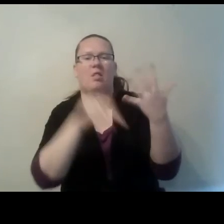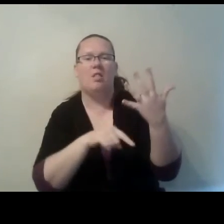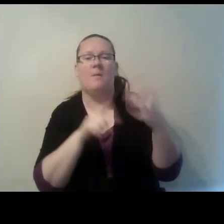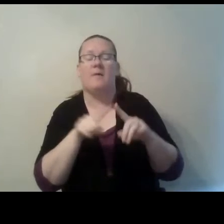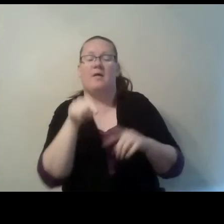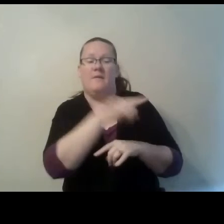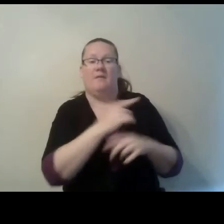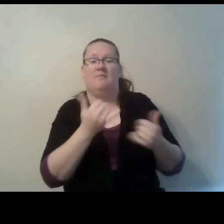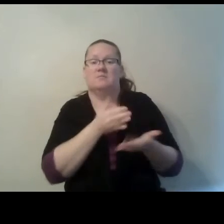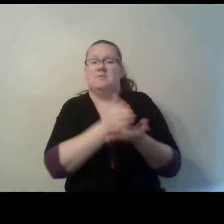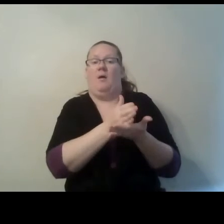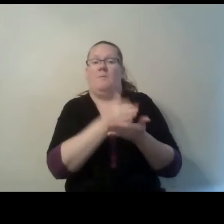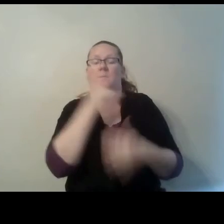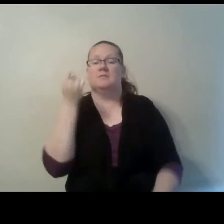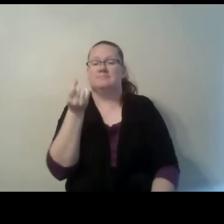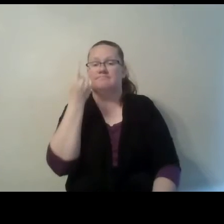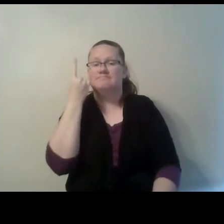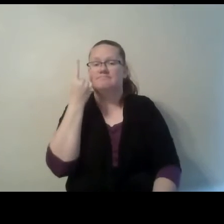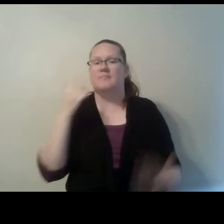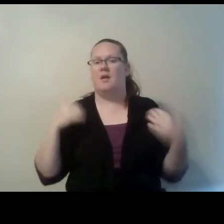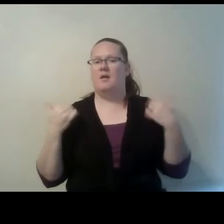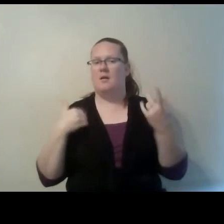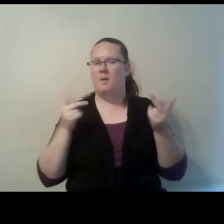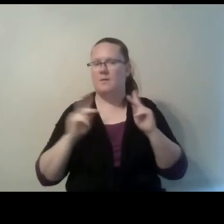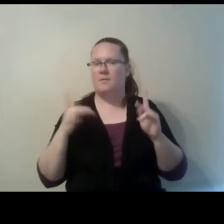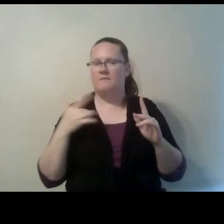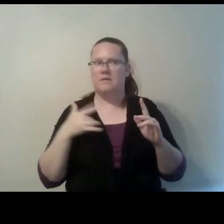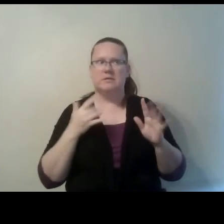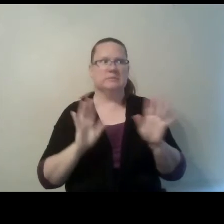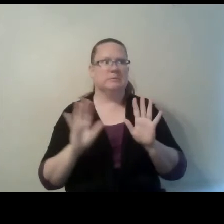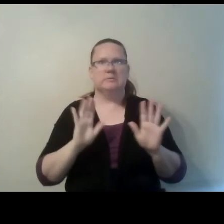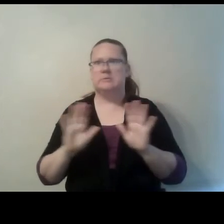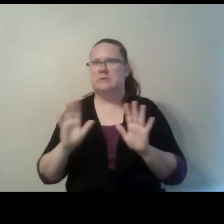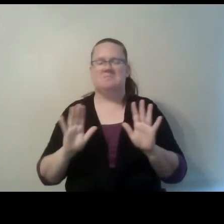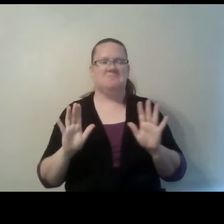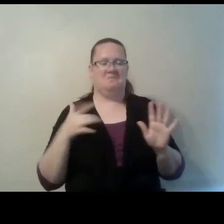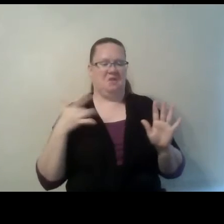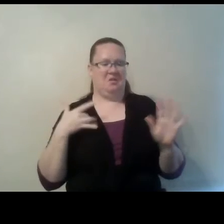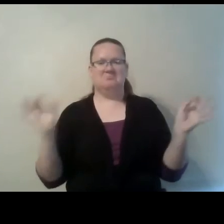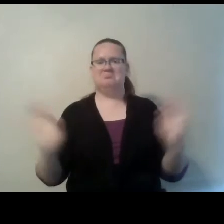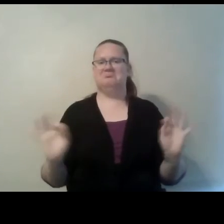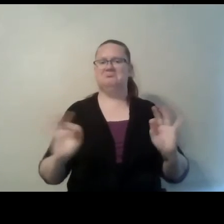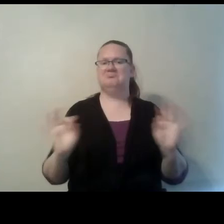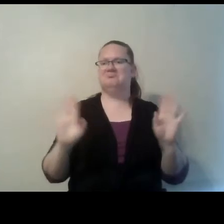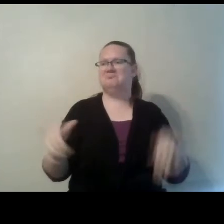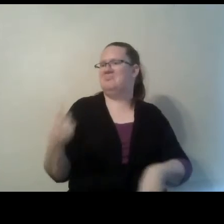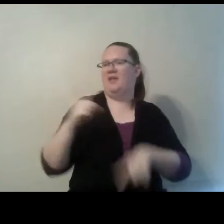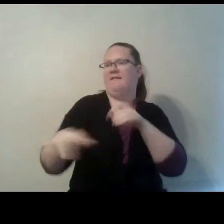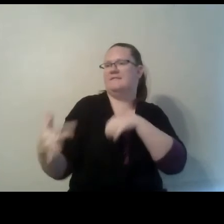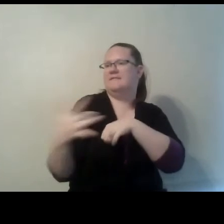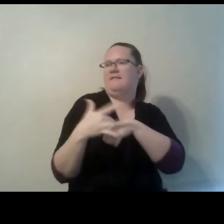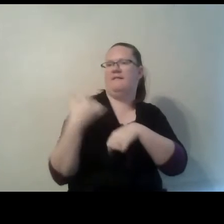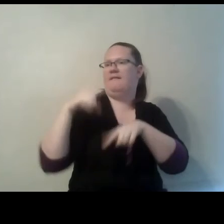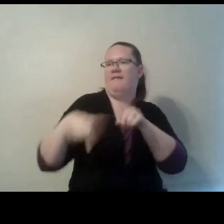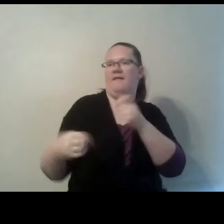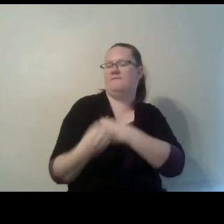understand. And our youngsters who feel vulnerable, or I'm sorry, they don't feel vulnerable. They feel like they're untouchable. They need to